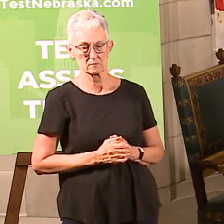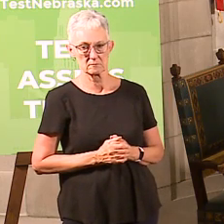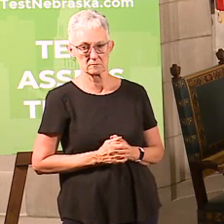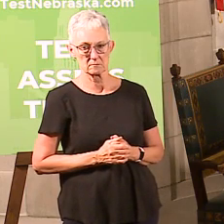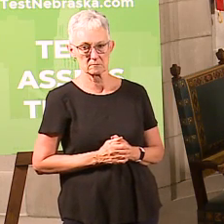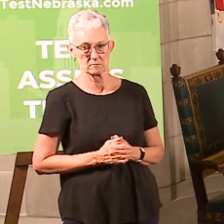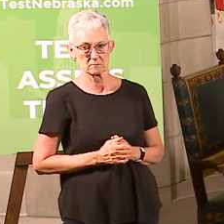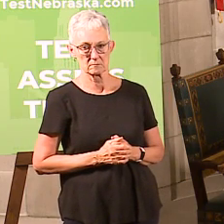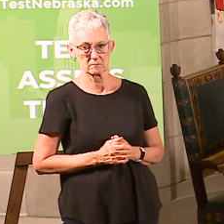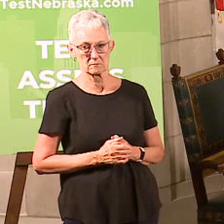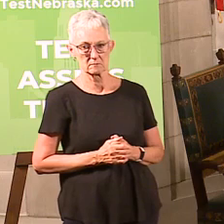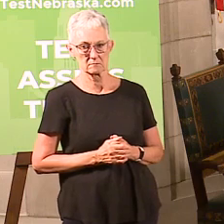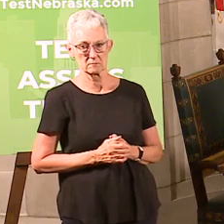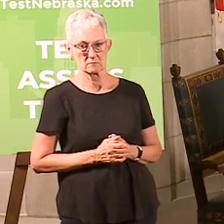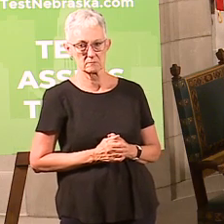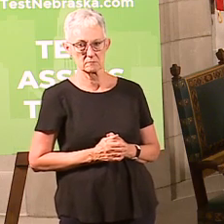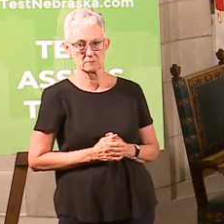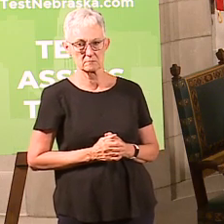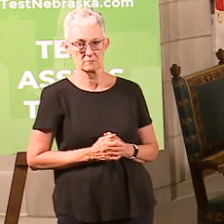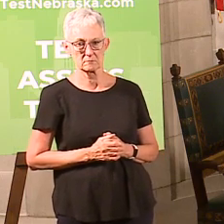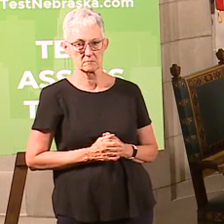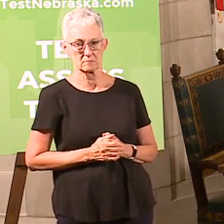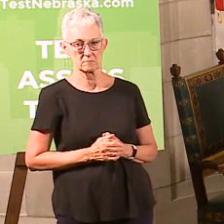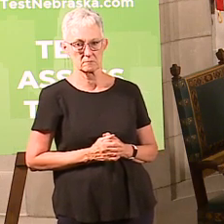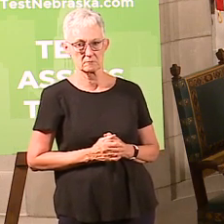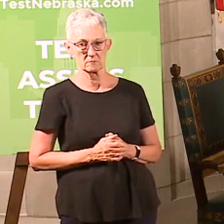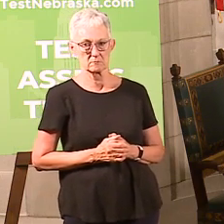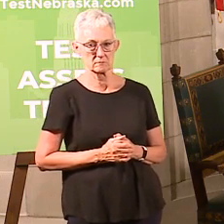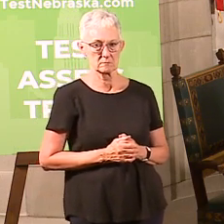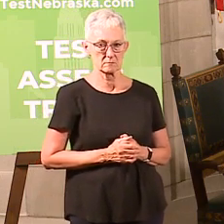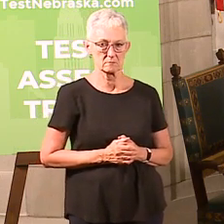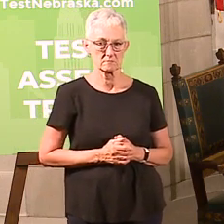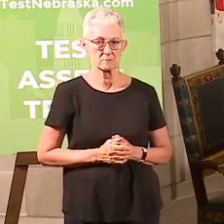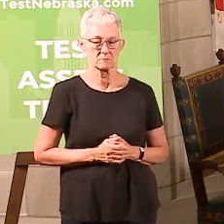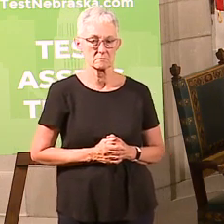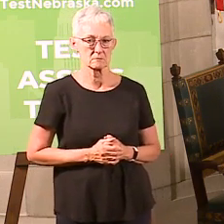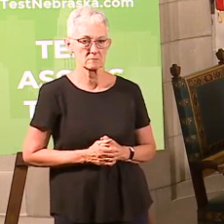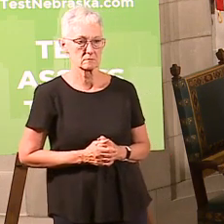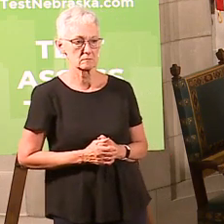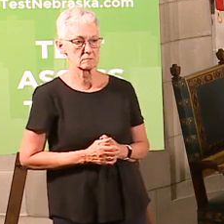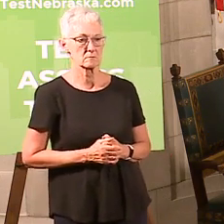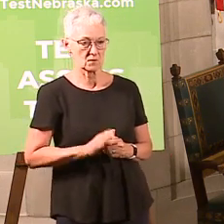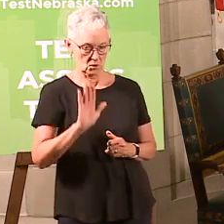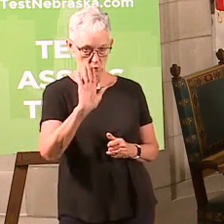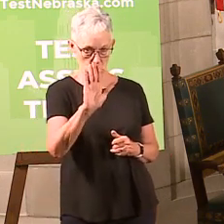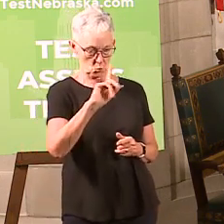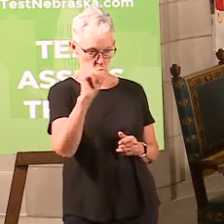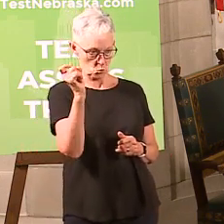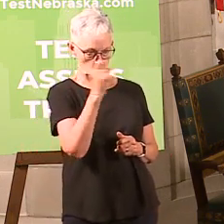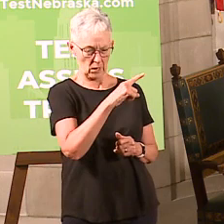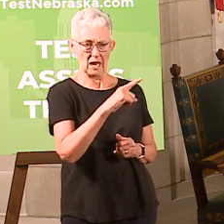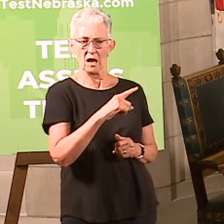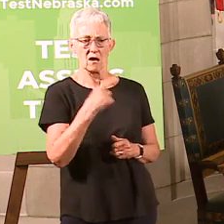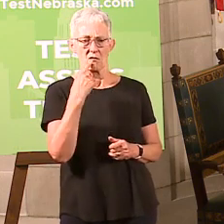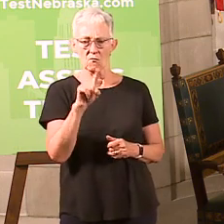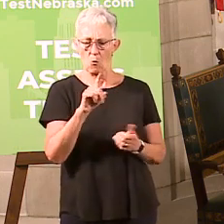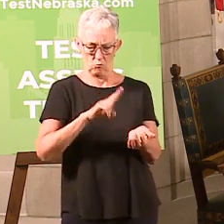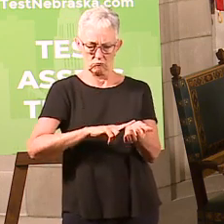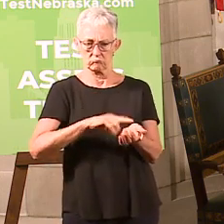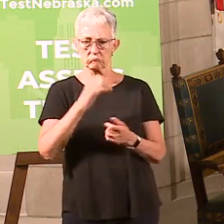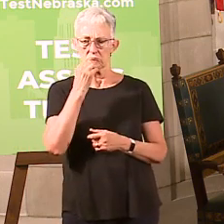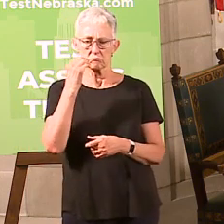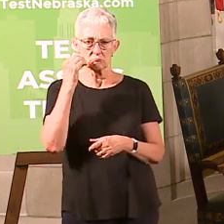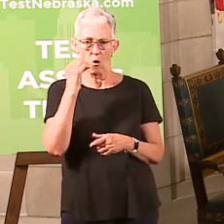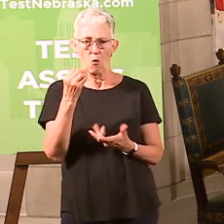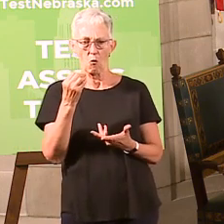Does anything more need to be done there to keep that from continuing to go up? So the question is as far as the long-term care